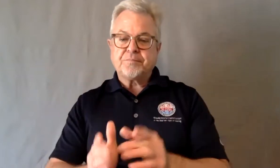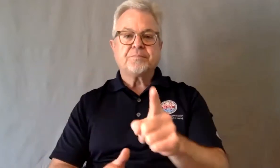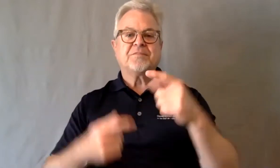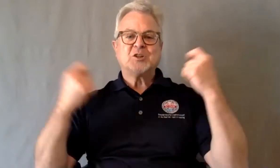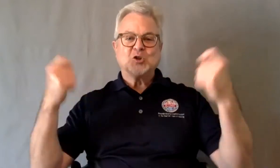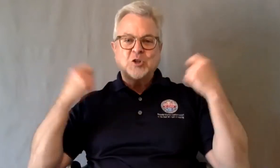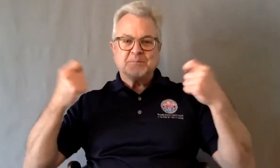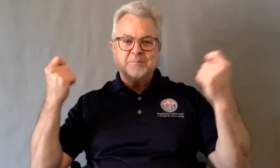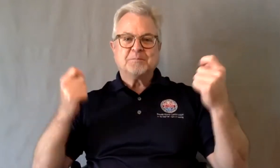to all.